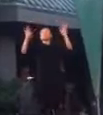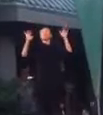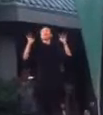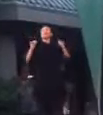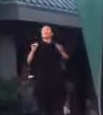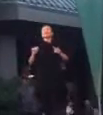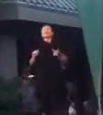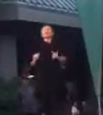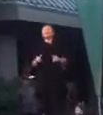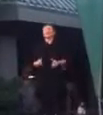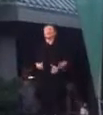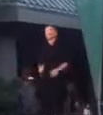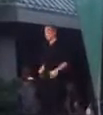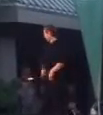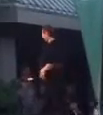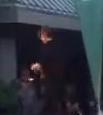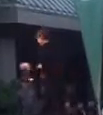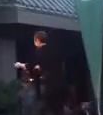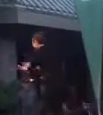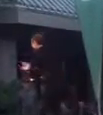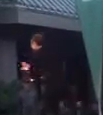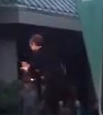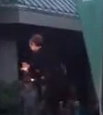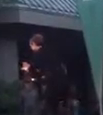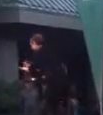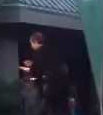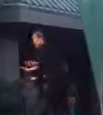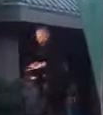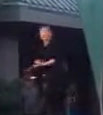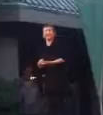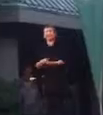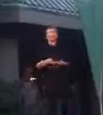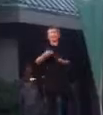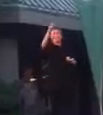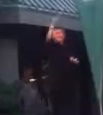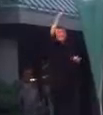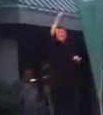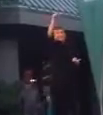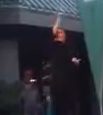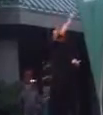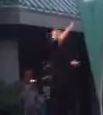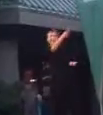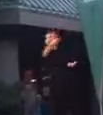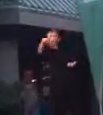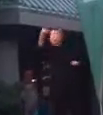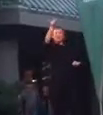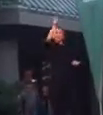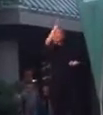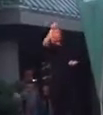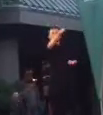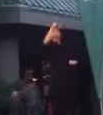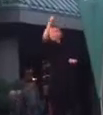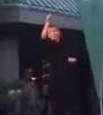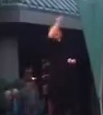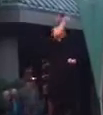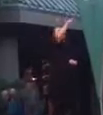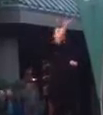pillar, all gleaming white, and he immediately grabbed his ink and his pen, and he drew a cat on the